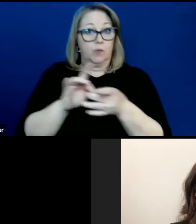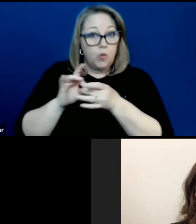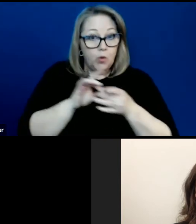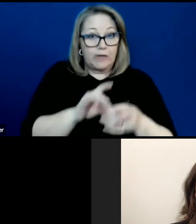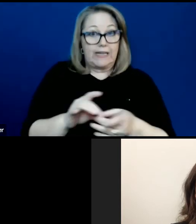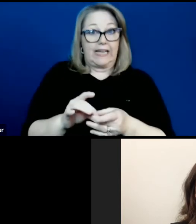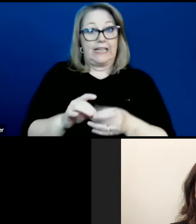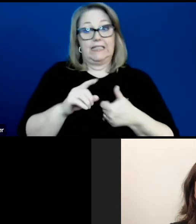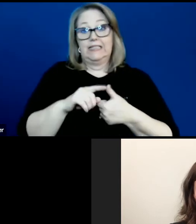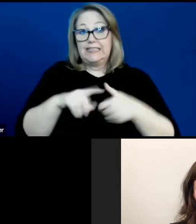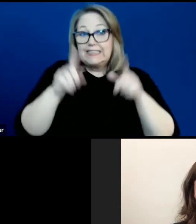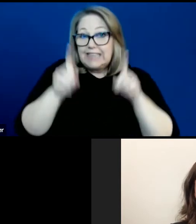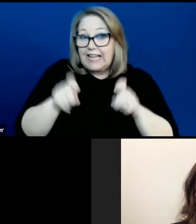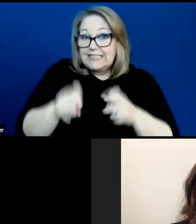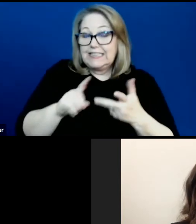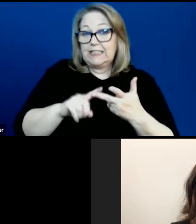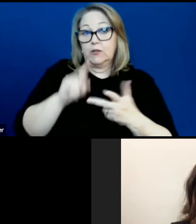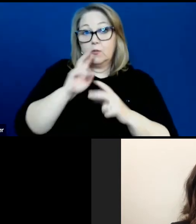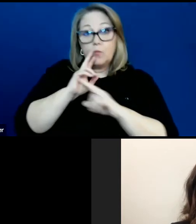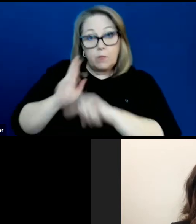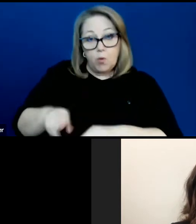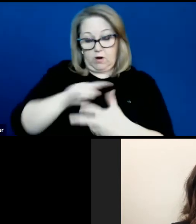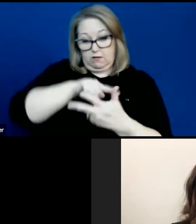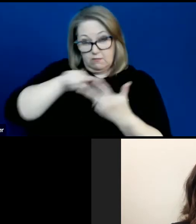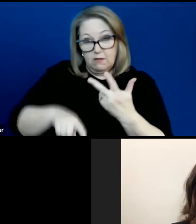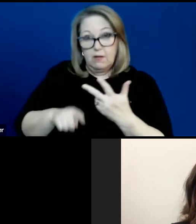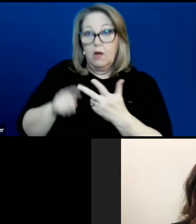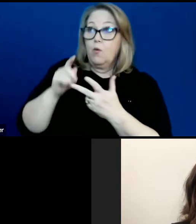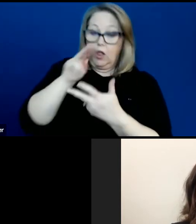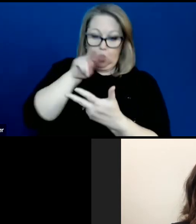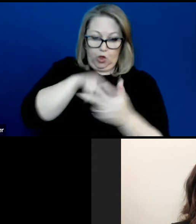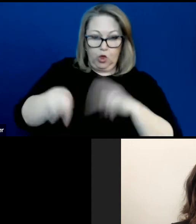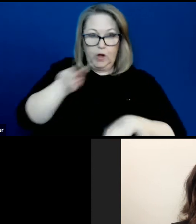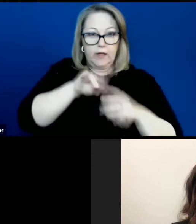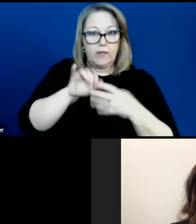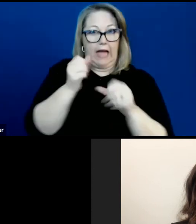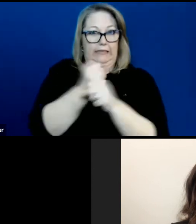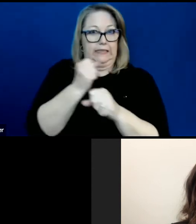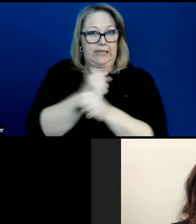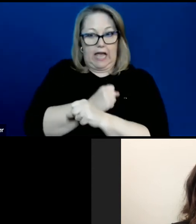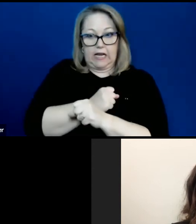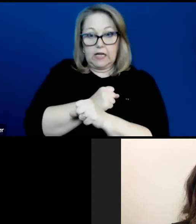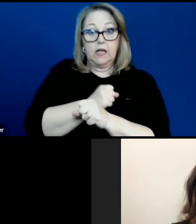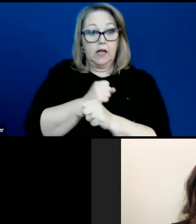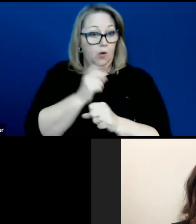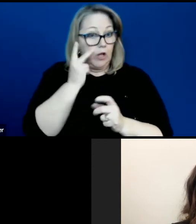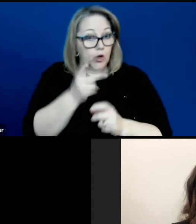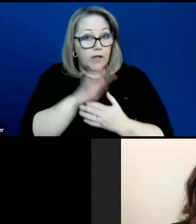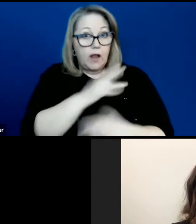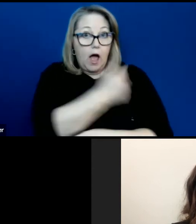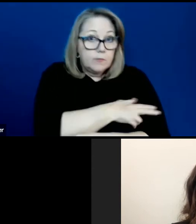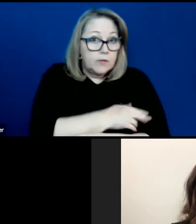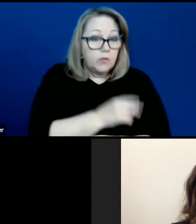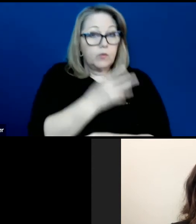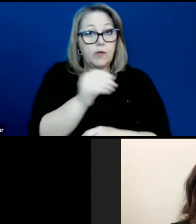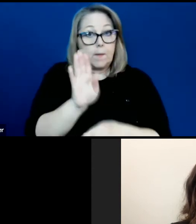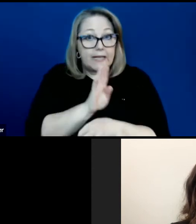analysis, and reporting, providing advice and guidance to the state, hospitals, businesses, and schools.